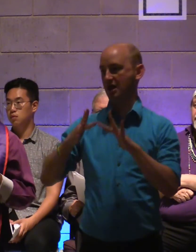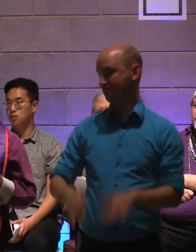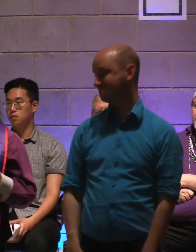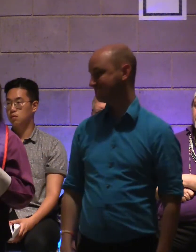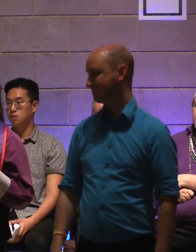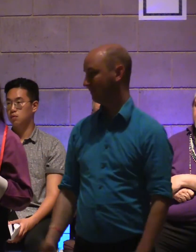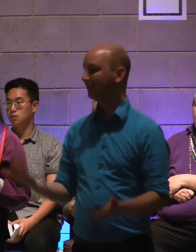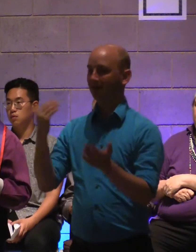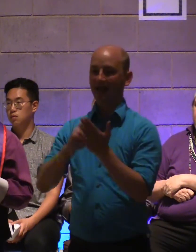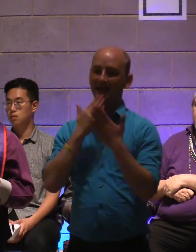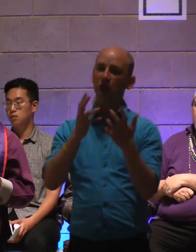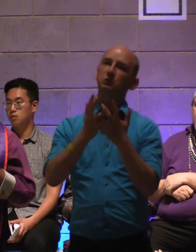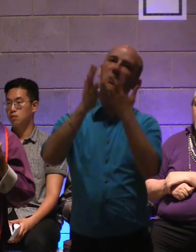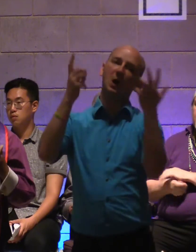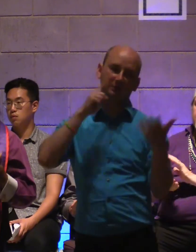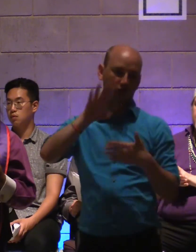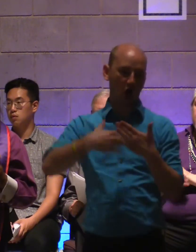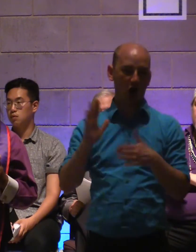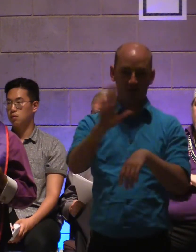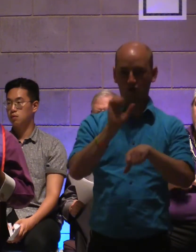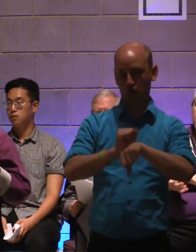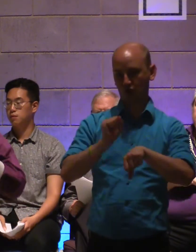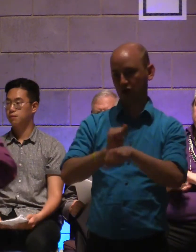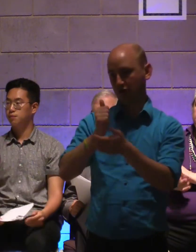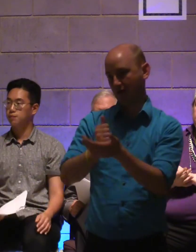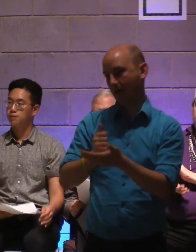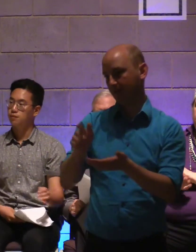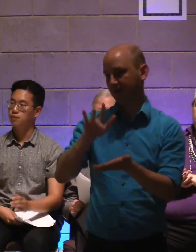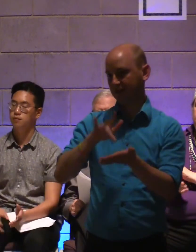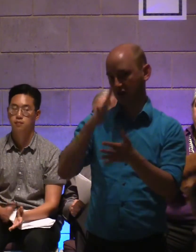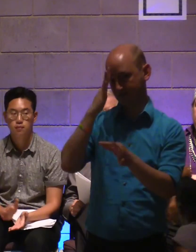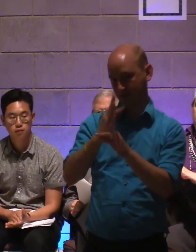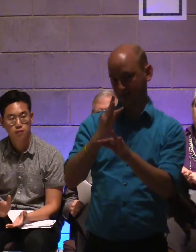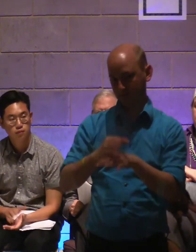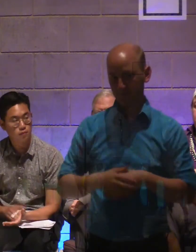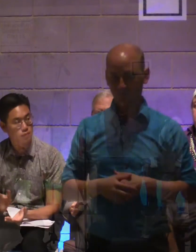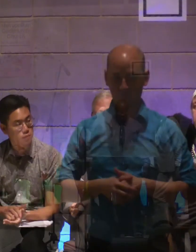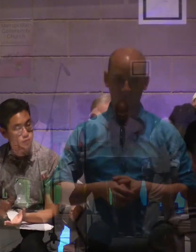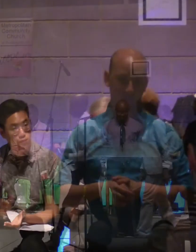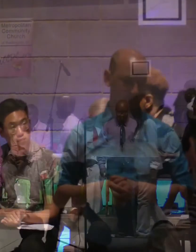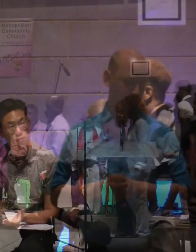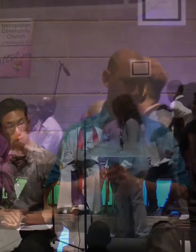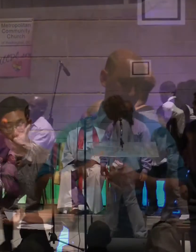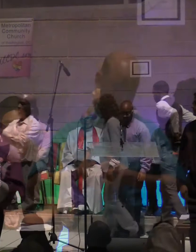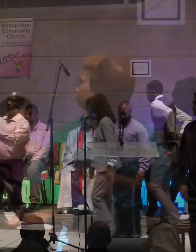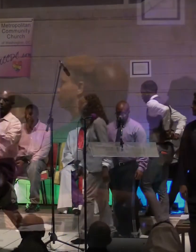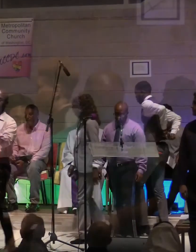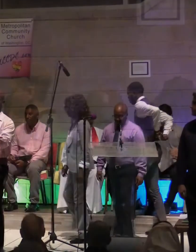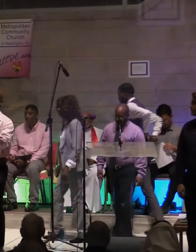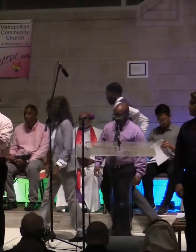much again for all that you do to help the Center of Faith.